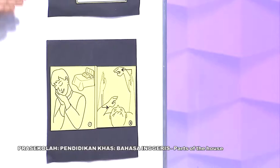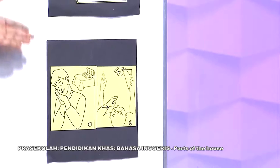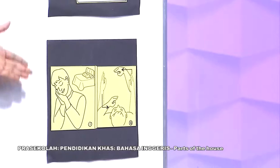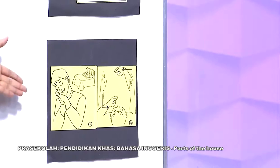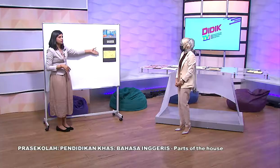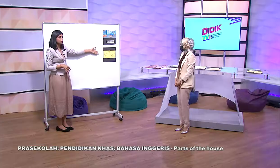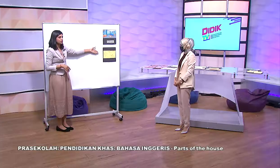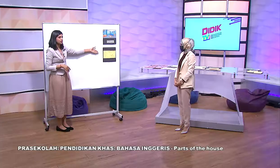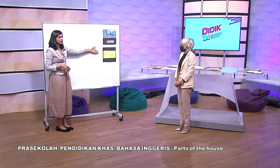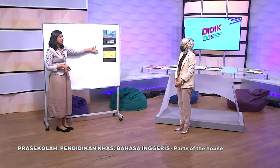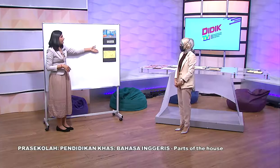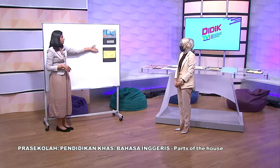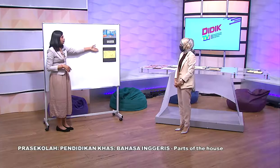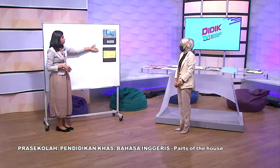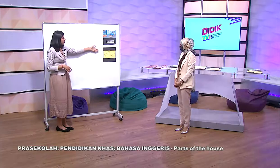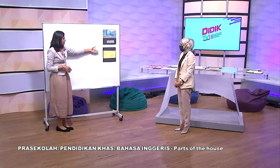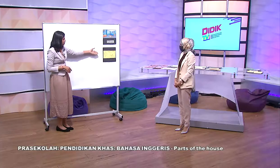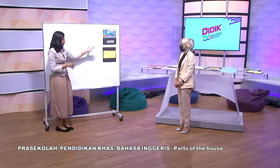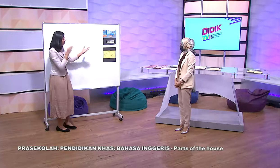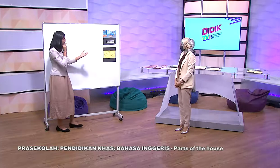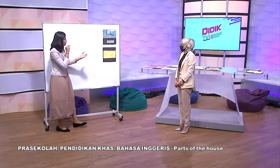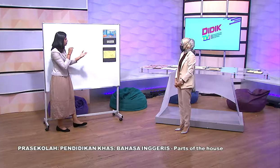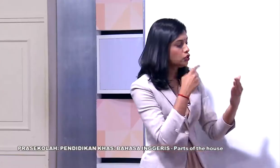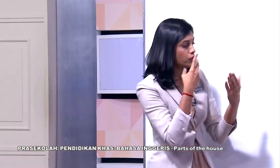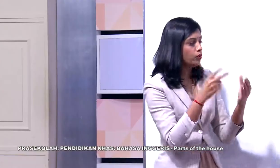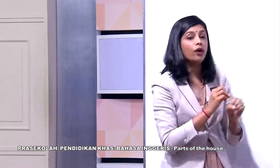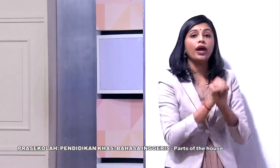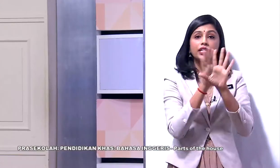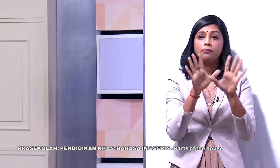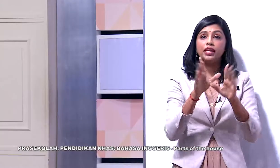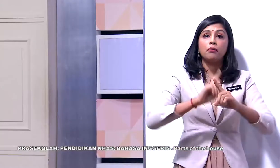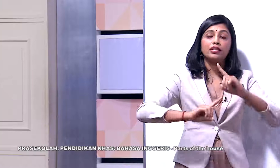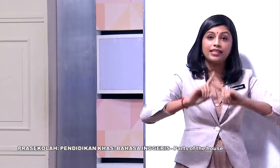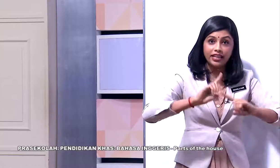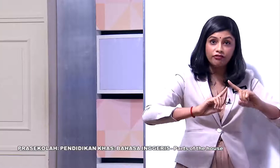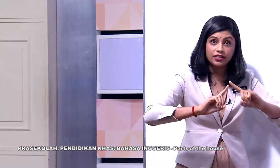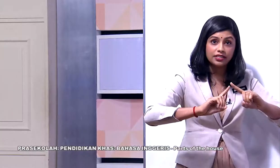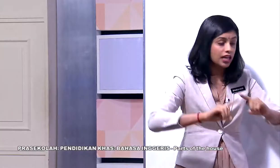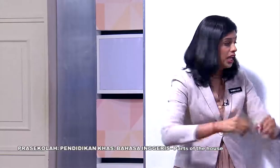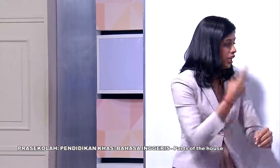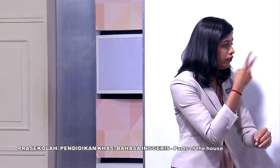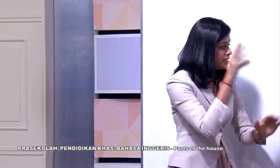is the first picture. And if you see, okay, Mira, let me show you or explain about the signing first. If